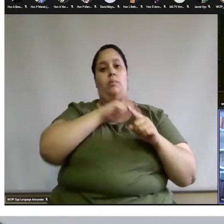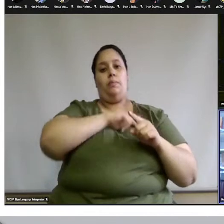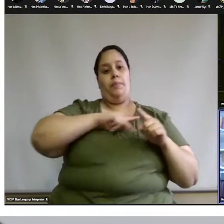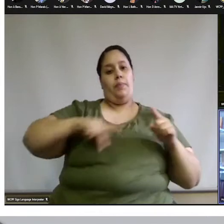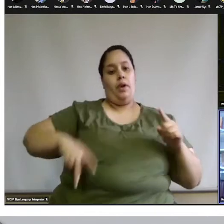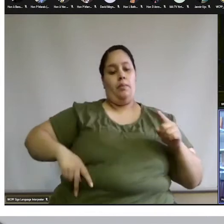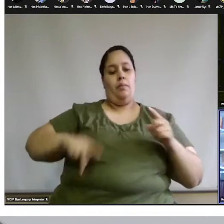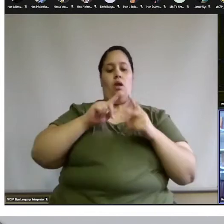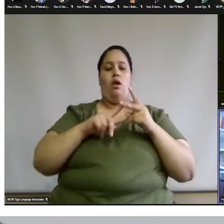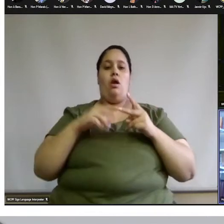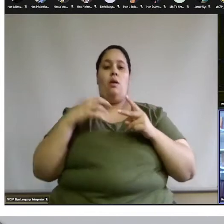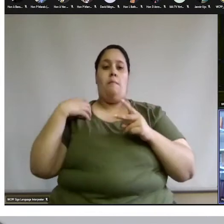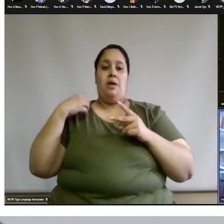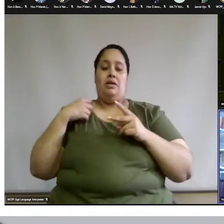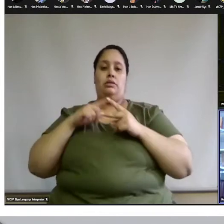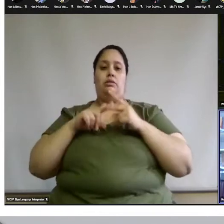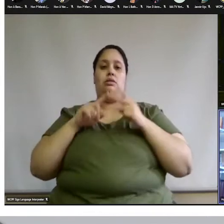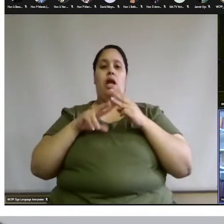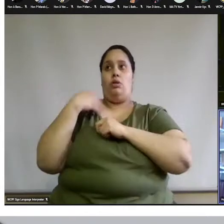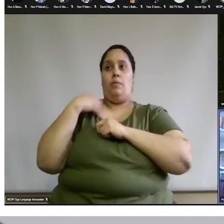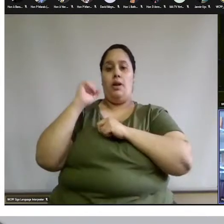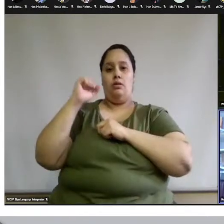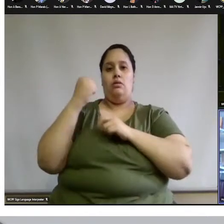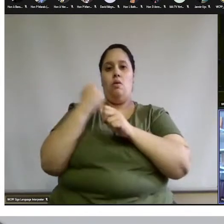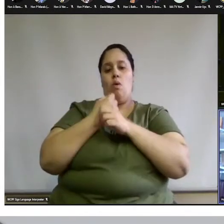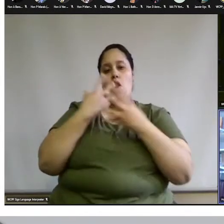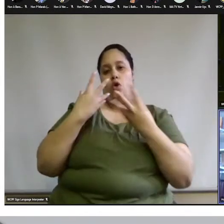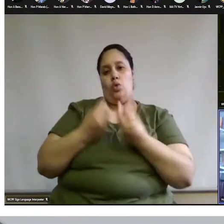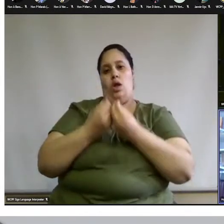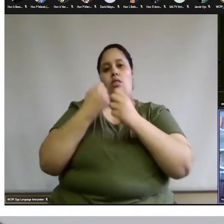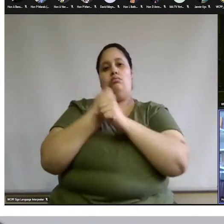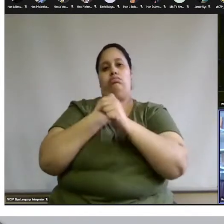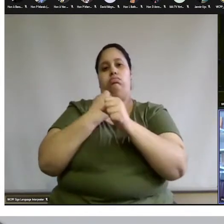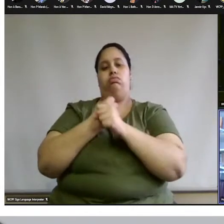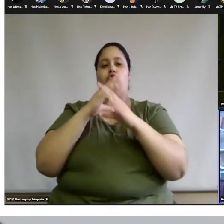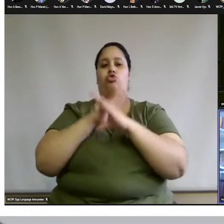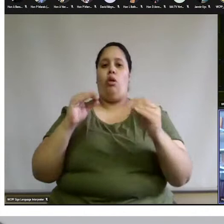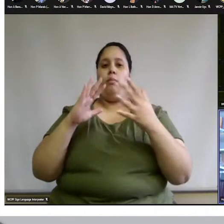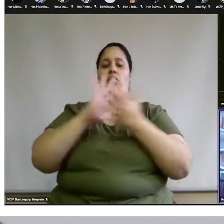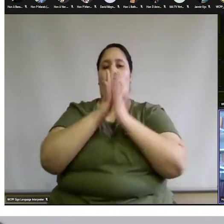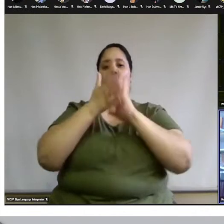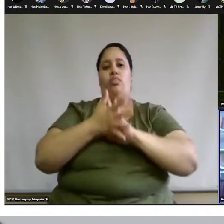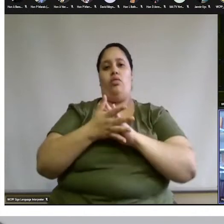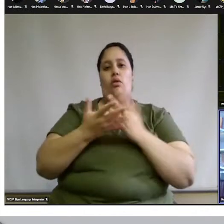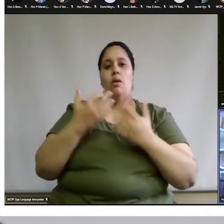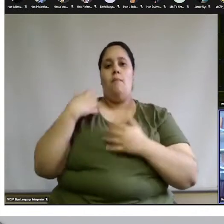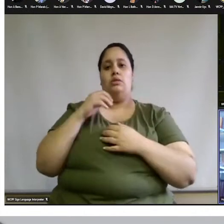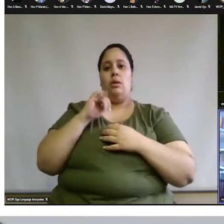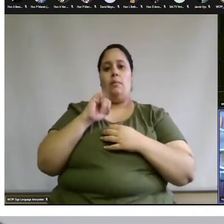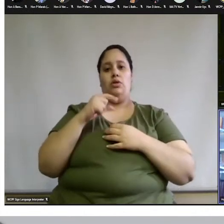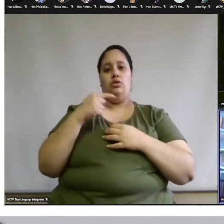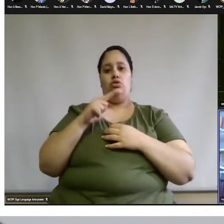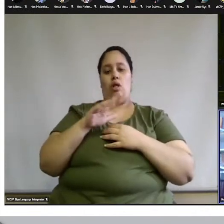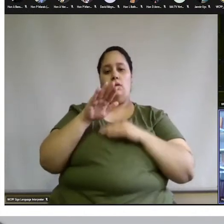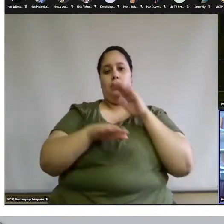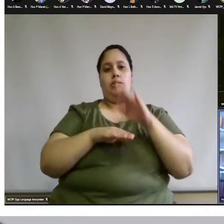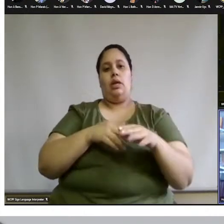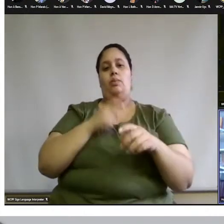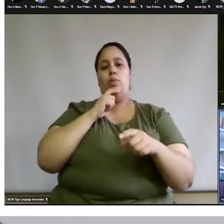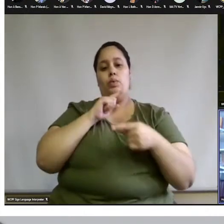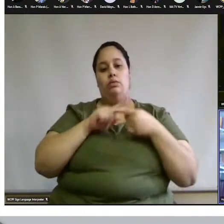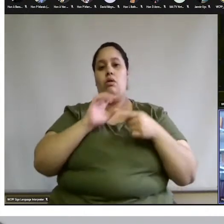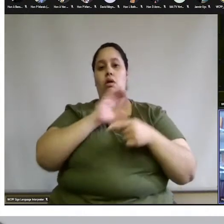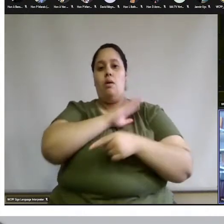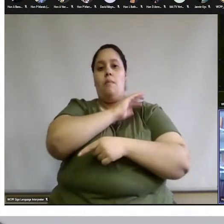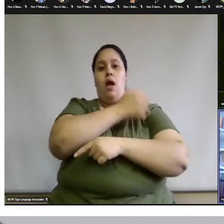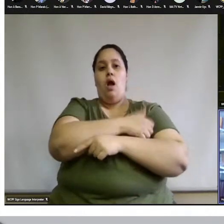Minister Mbalula worked tirelessly to bring an end to the disruption. Minister Mitchell took the following key steps. He invoked his powers